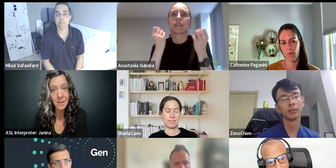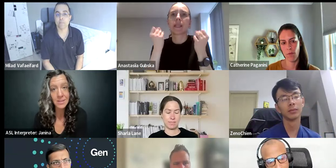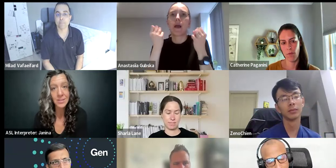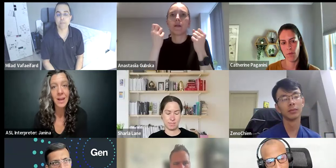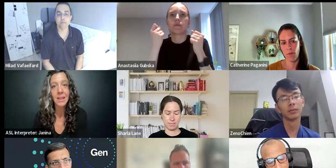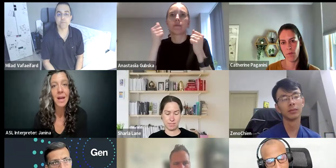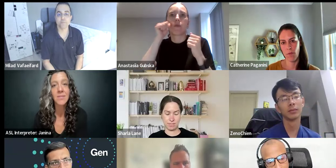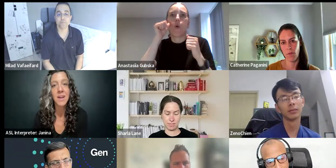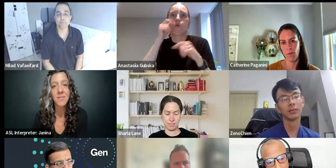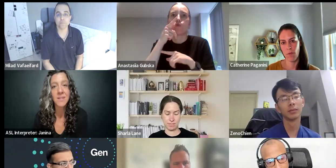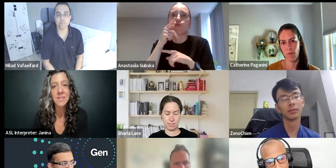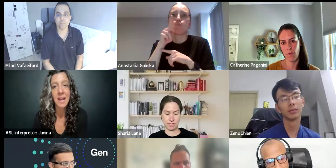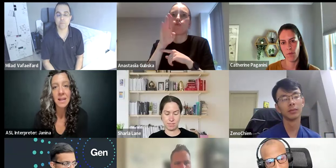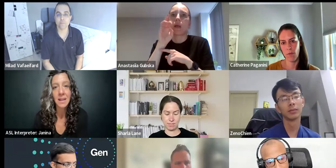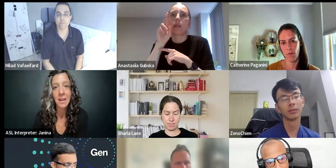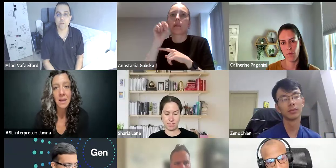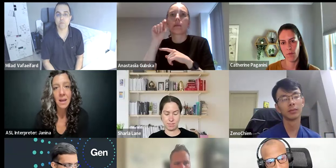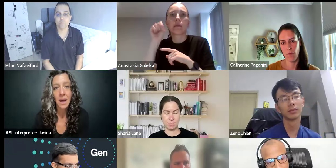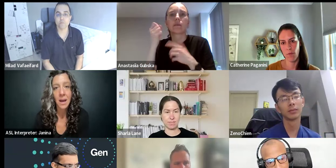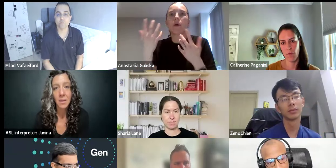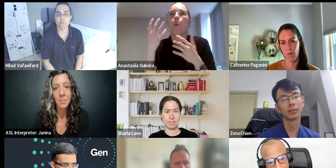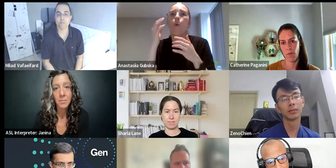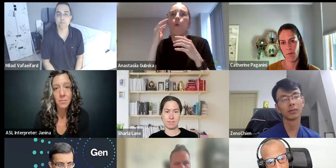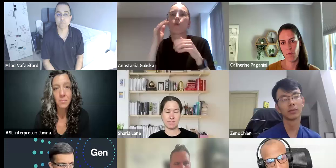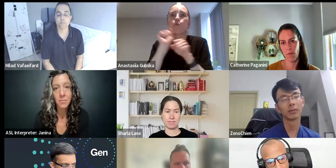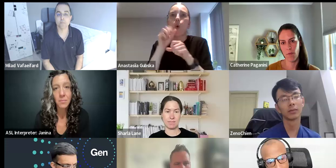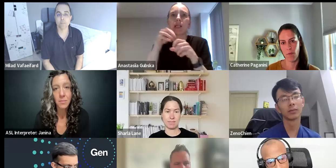also because there's not a lot of deaf signing